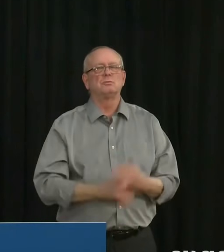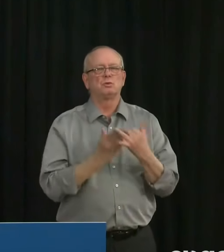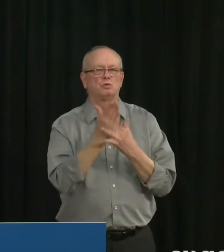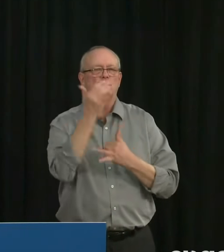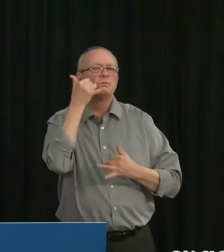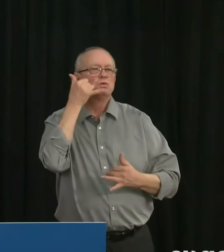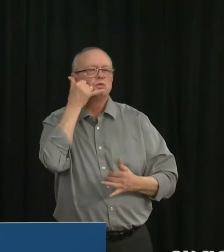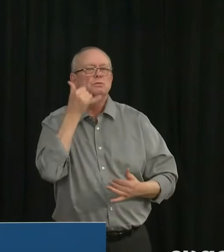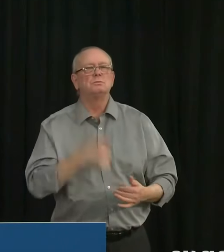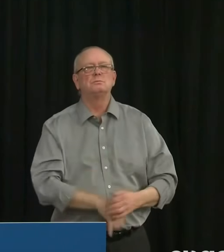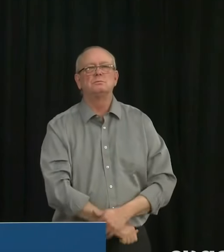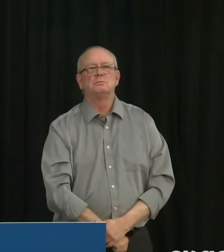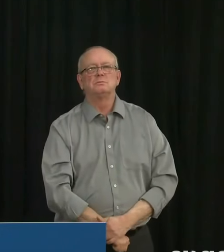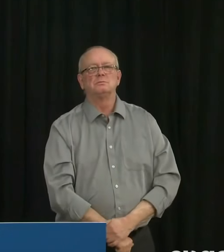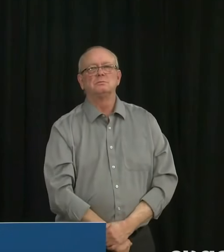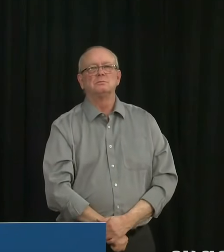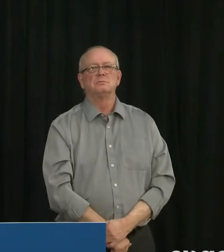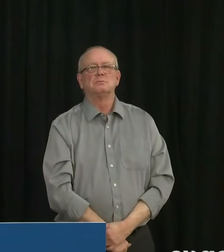please?